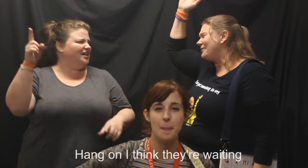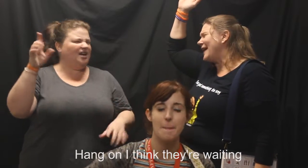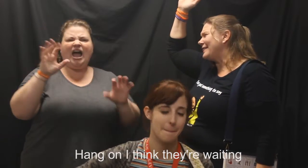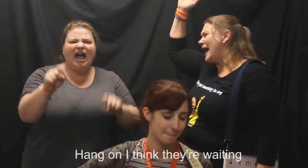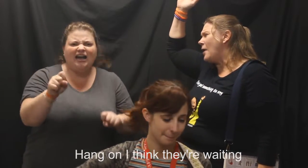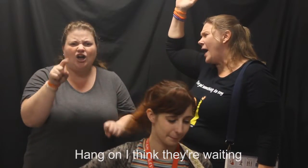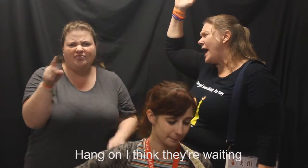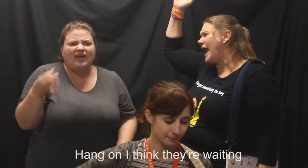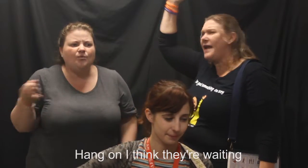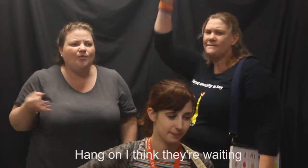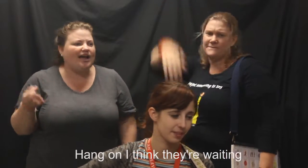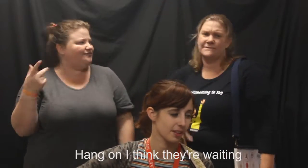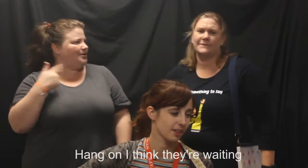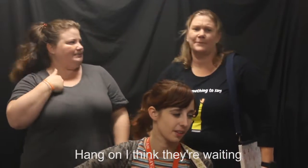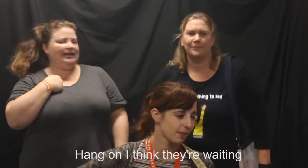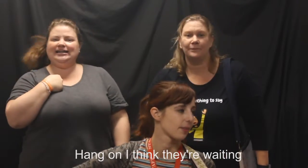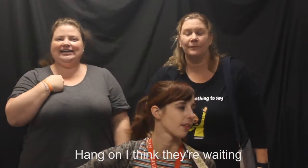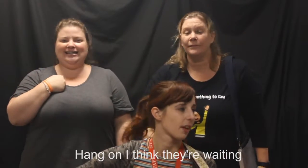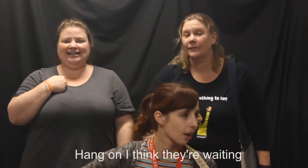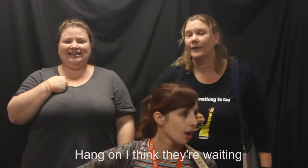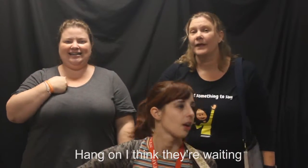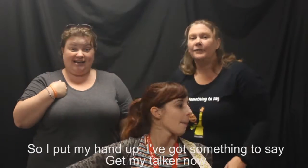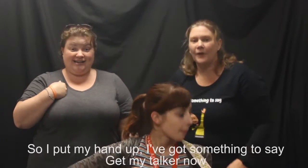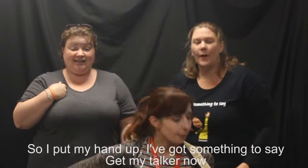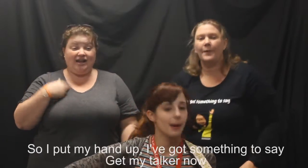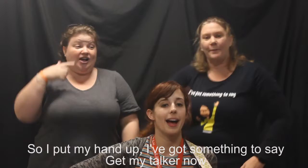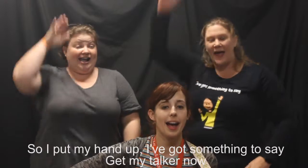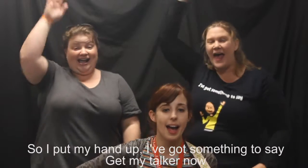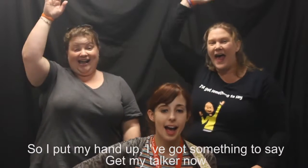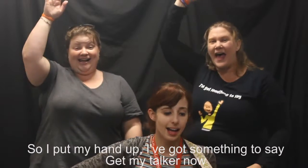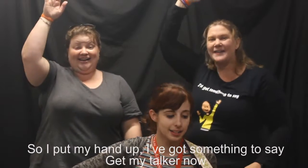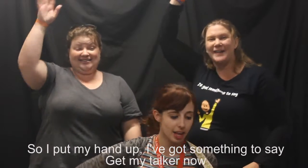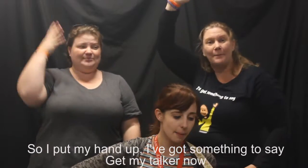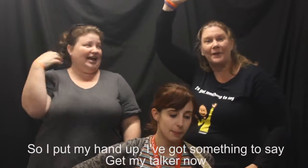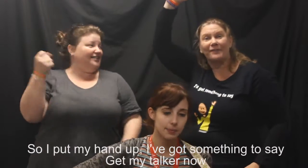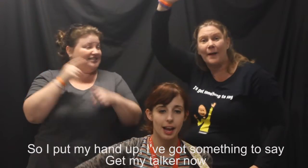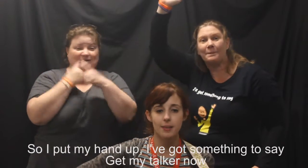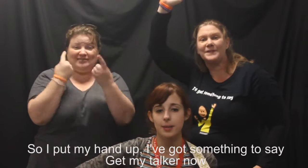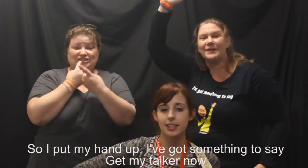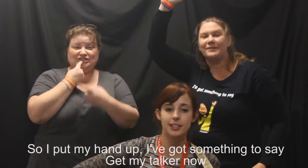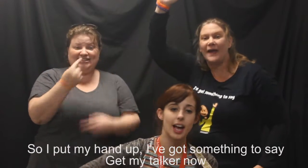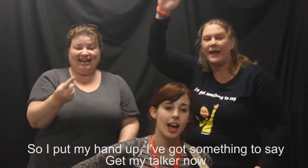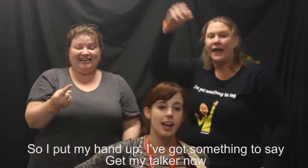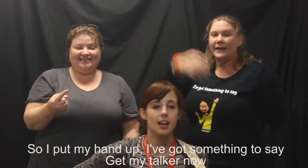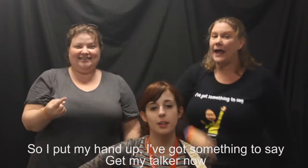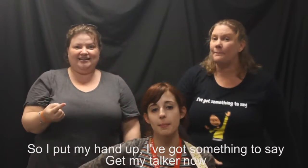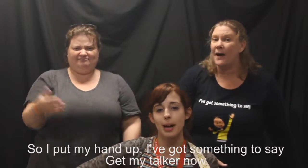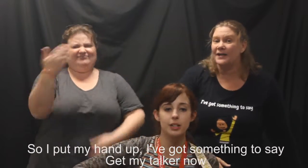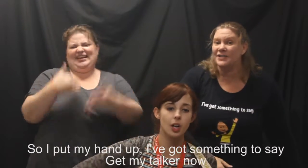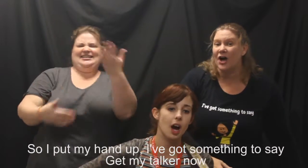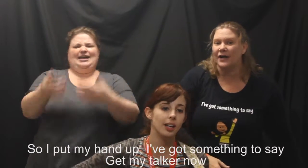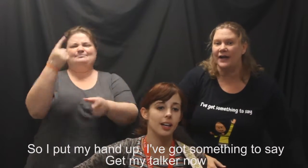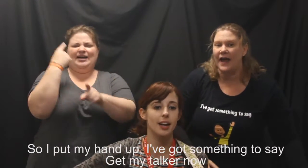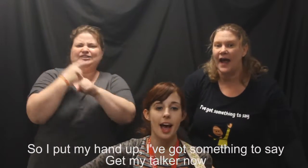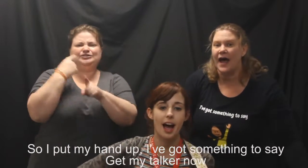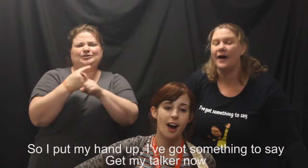I think they're waiting So I my hands up I'm threatening to say Get my talking arrow